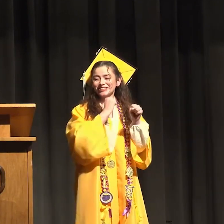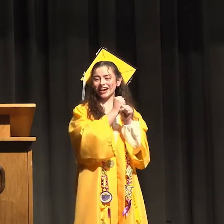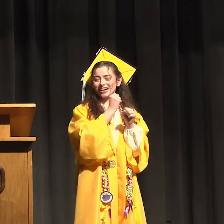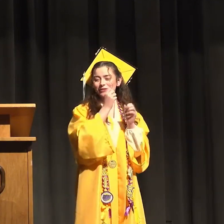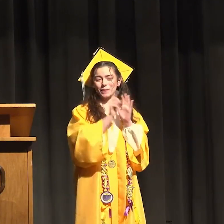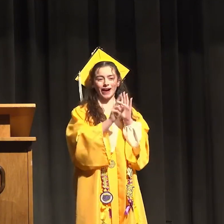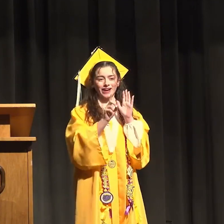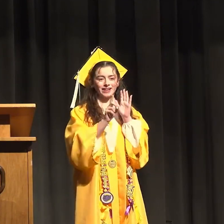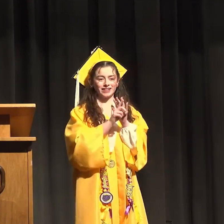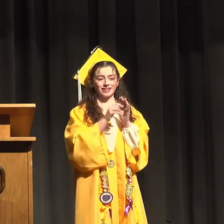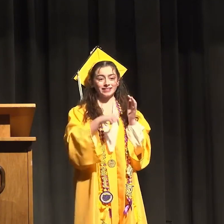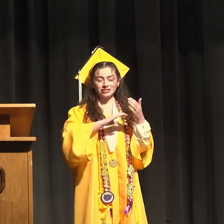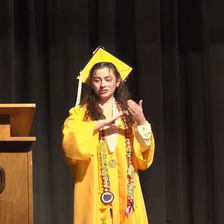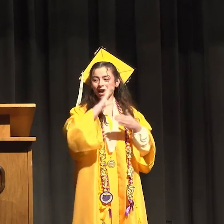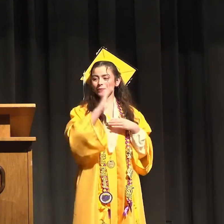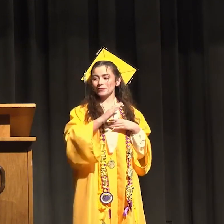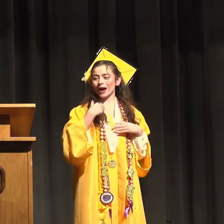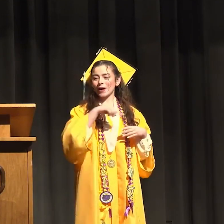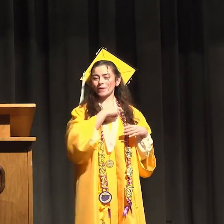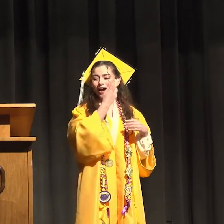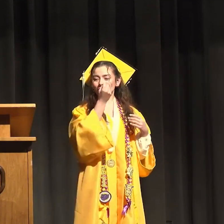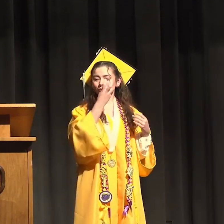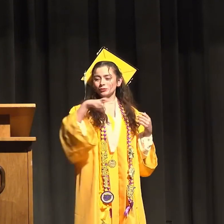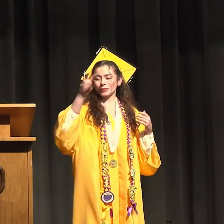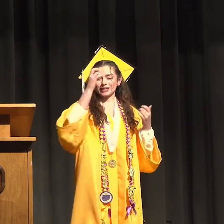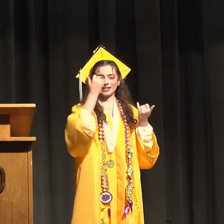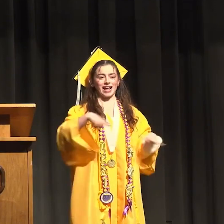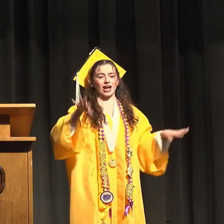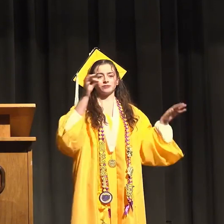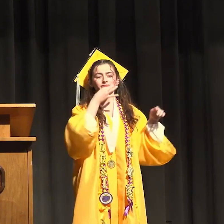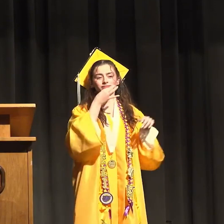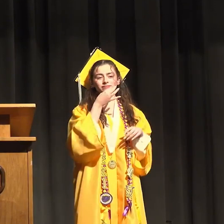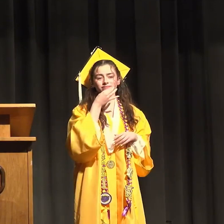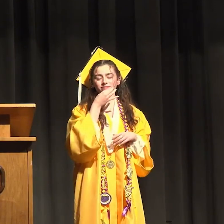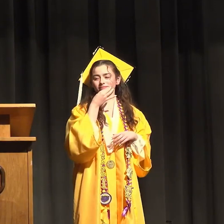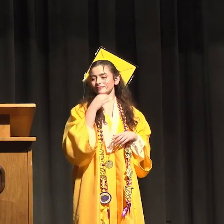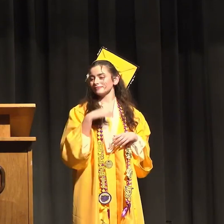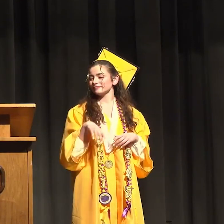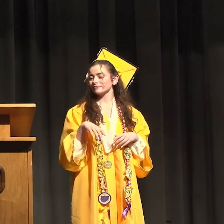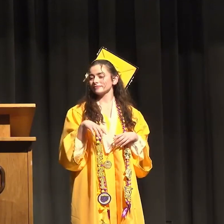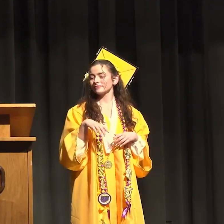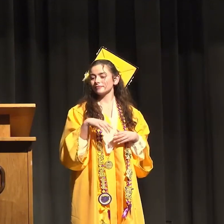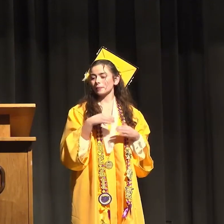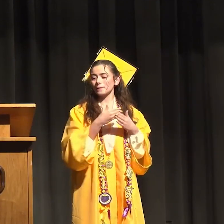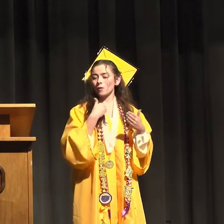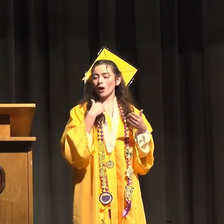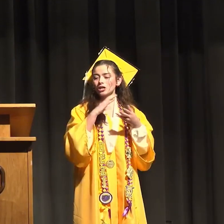And finally, that last bell of the senior year has rung, meaning this chapter,